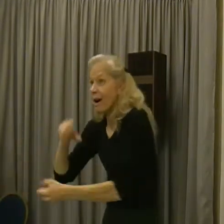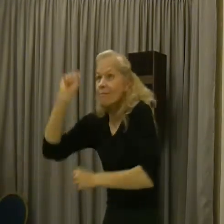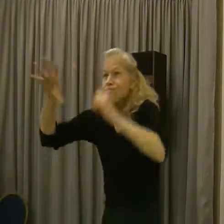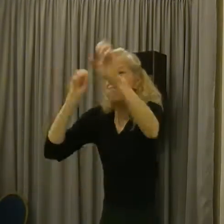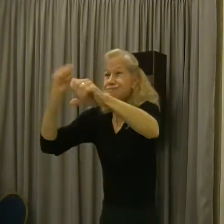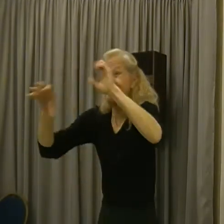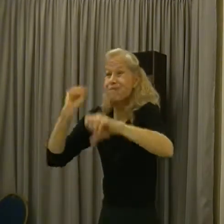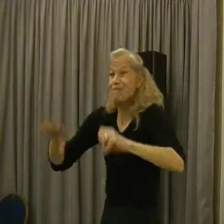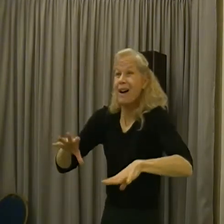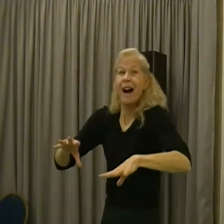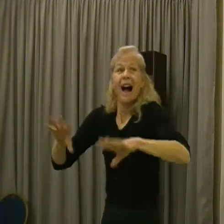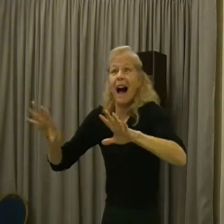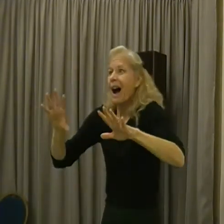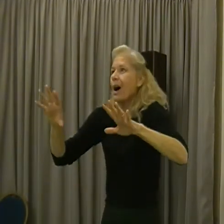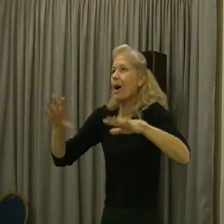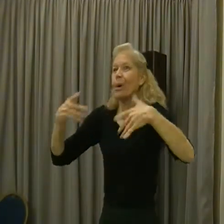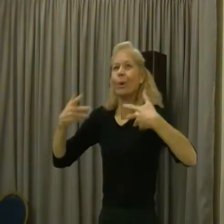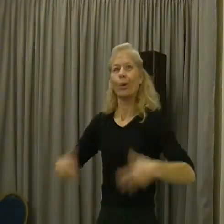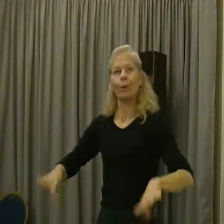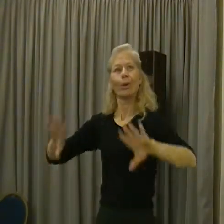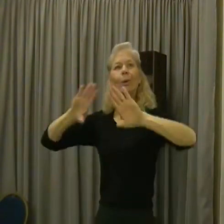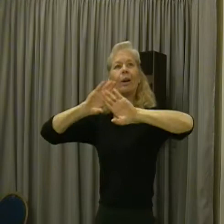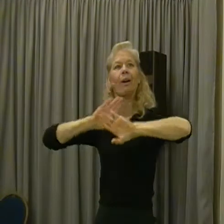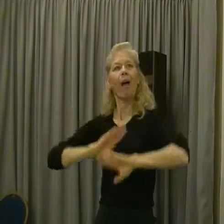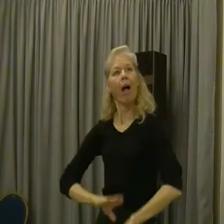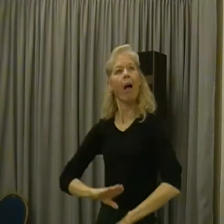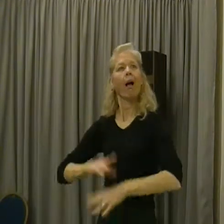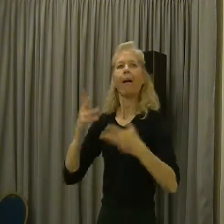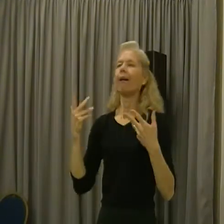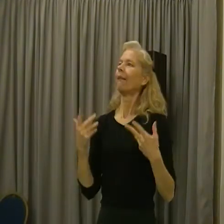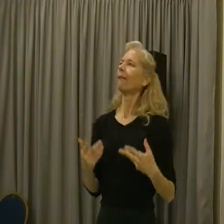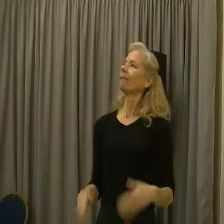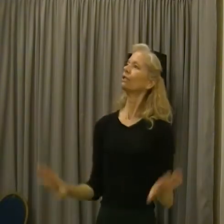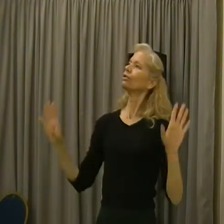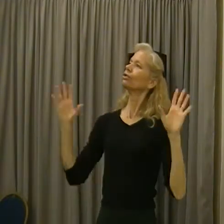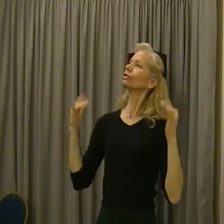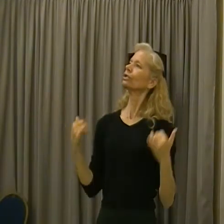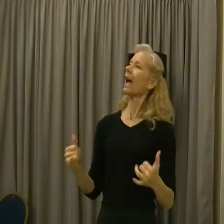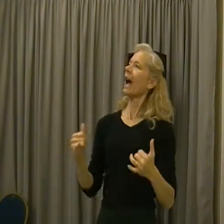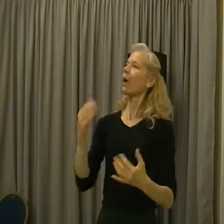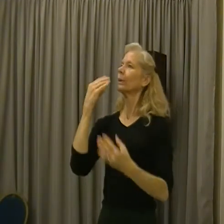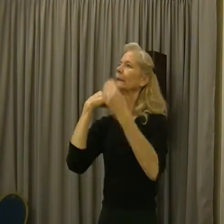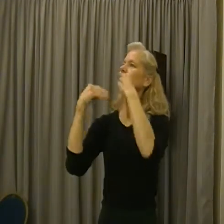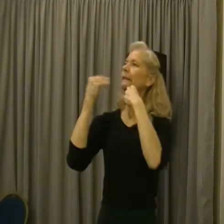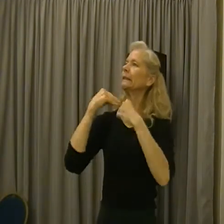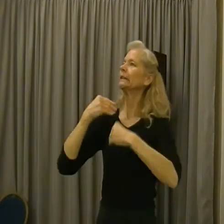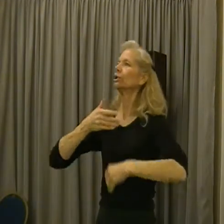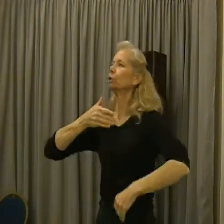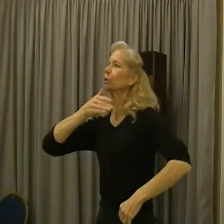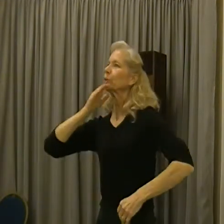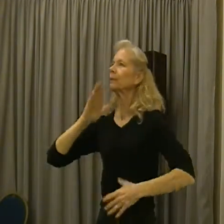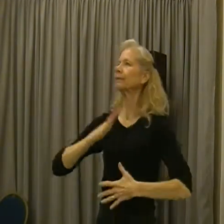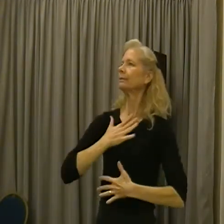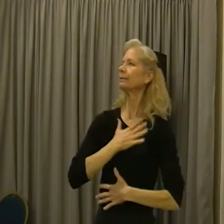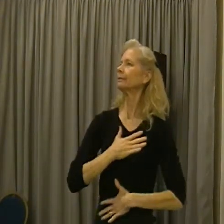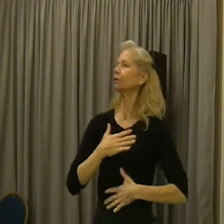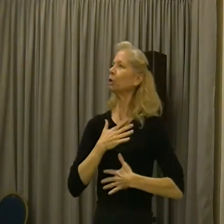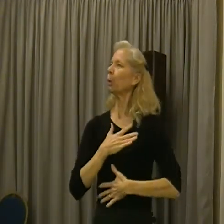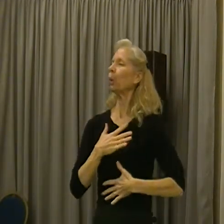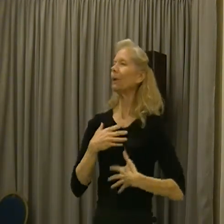How many of you think about that guy and say, I want to be like that? That sounds really noble and virtuous. And that